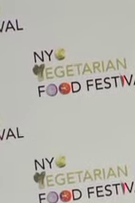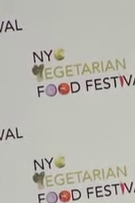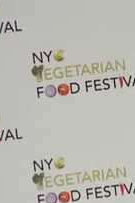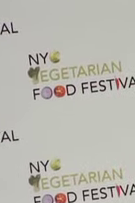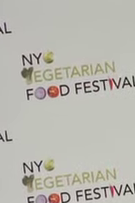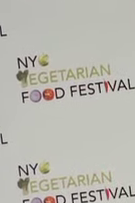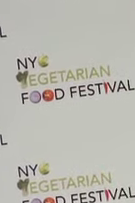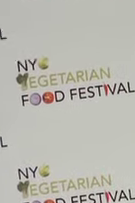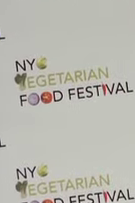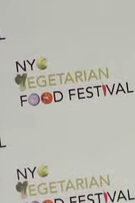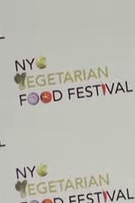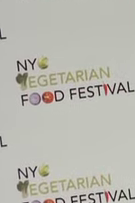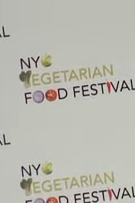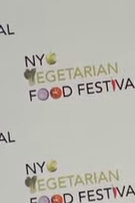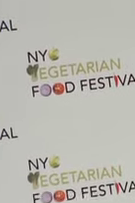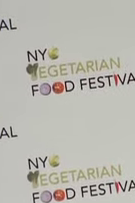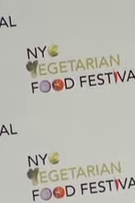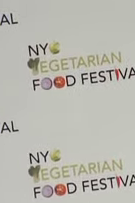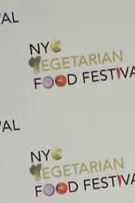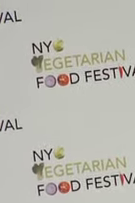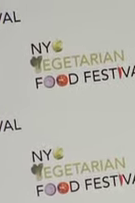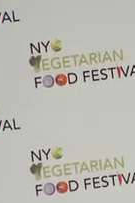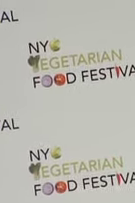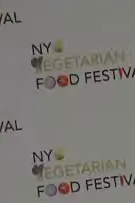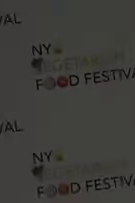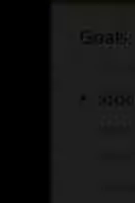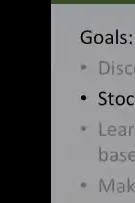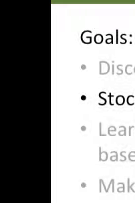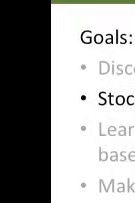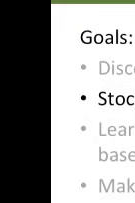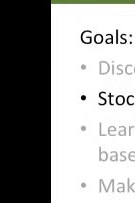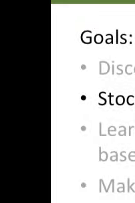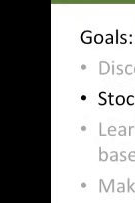out there for good plant-based protein sources. So it really is easy.